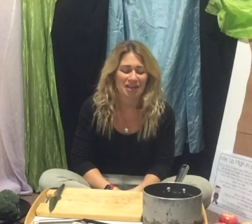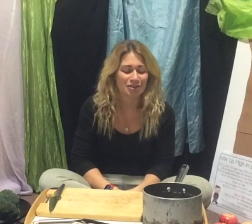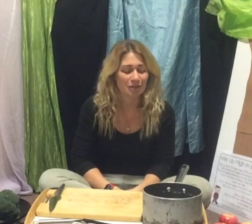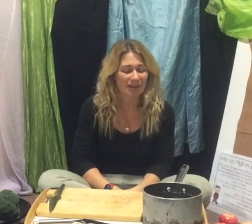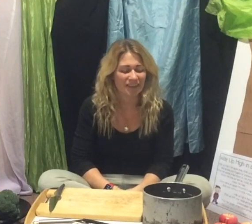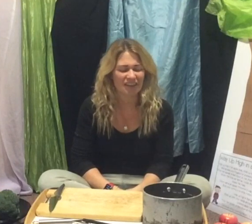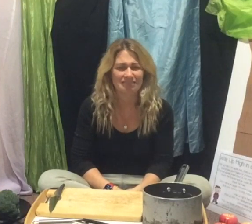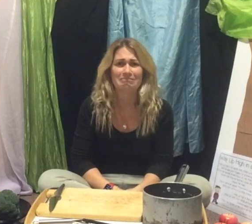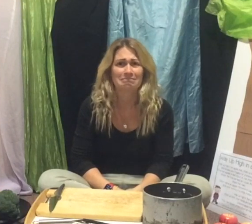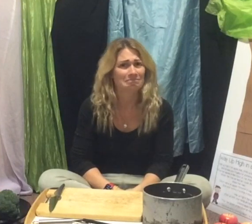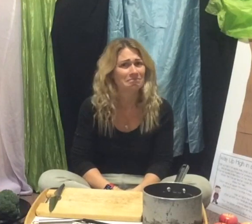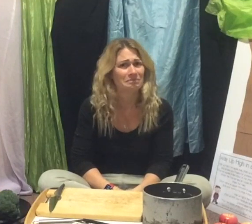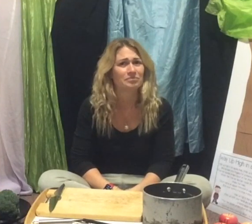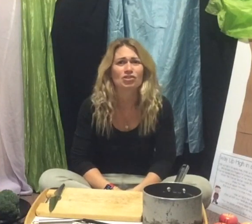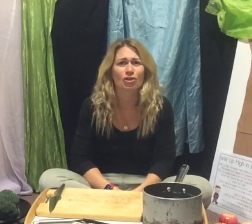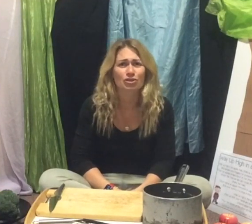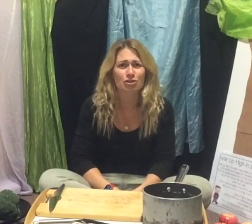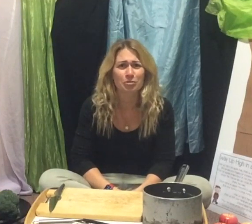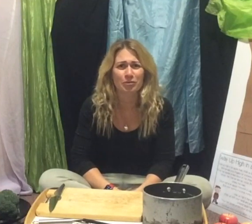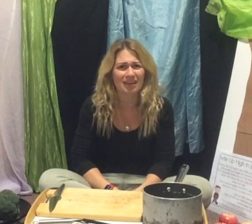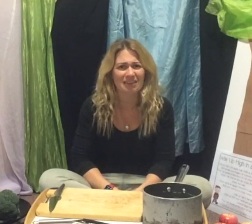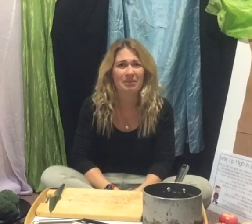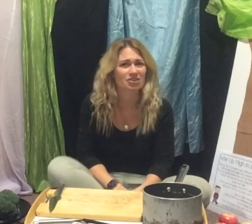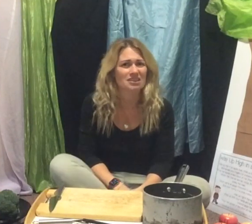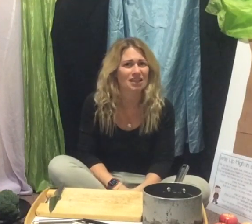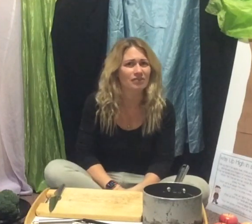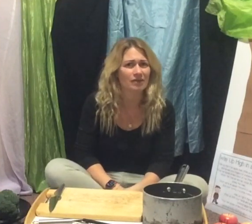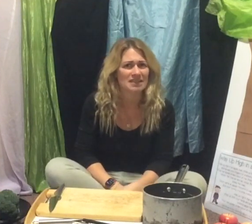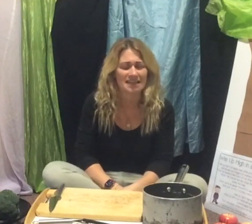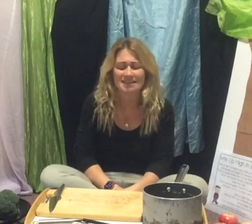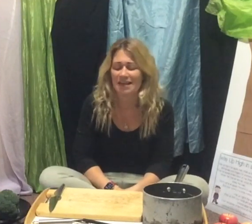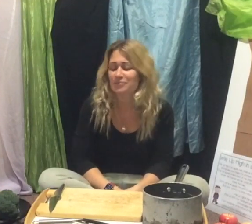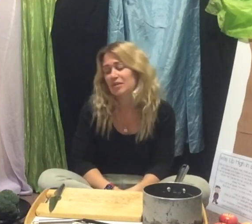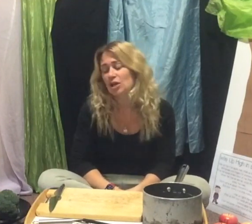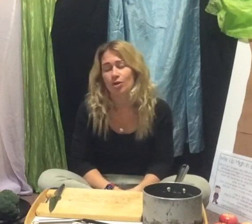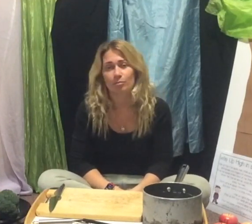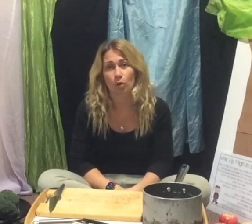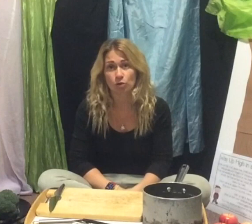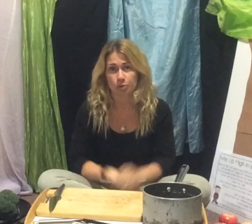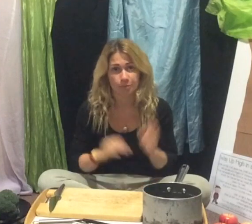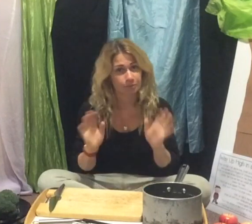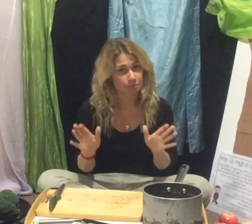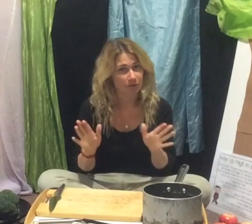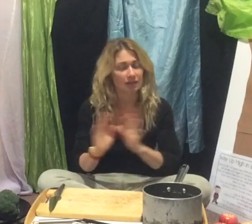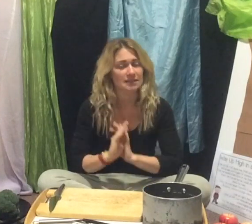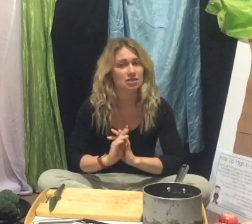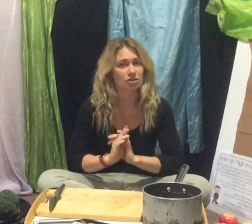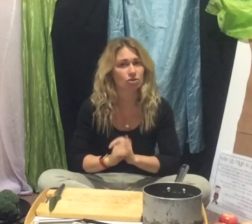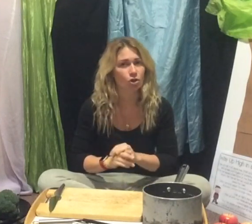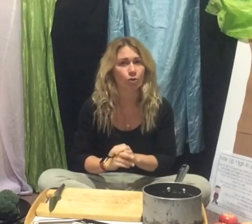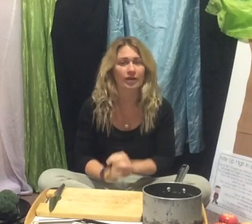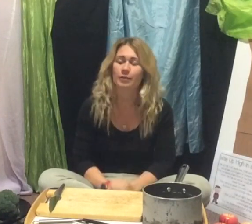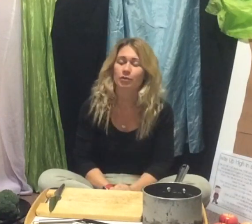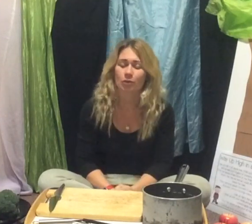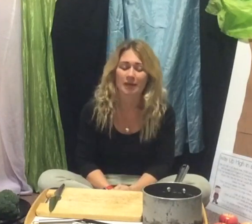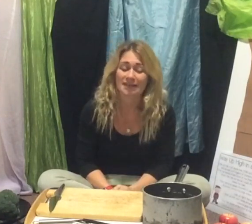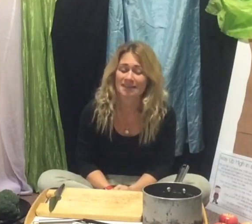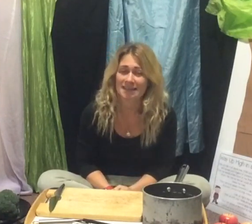so you might think, stone soup, really? That doesn't sound very tasty. But listen to the story and it will all make